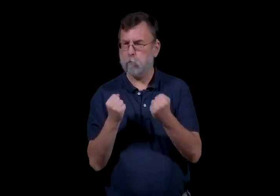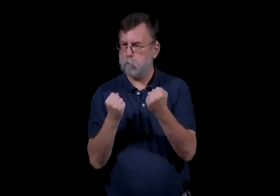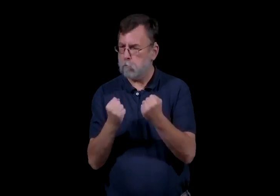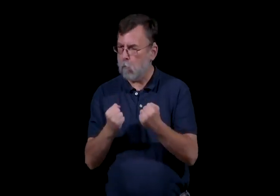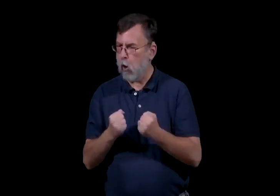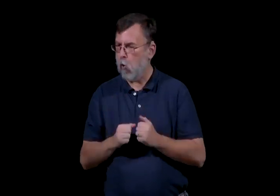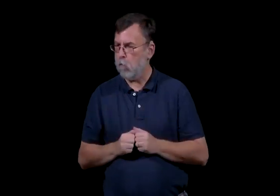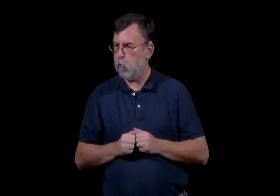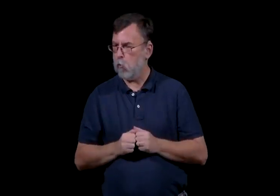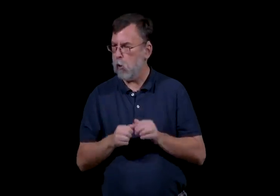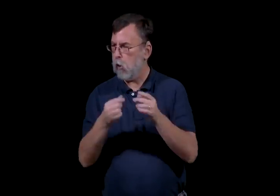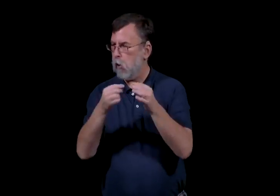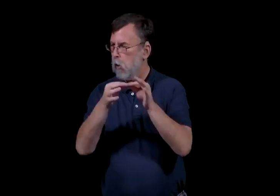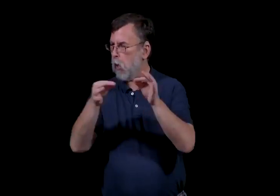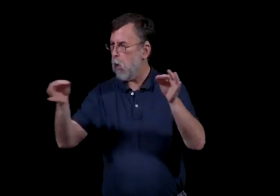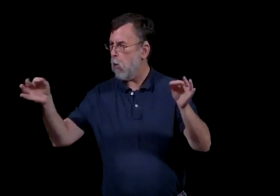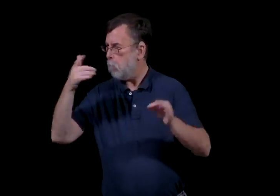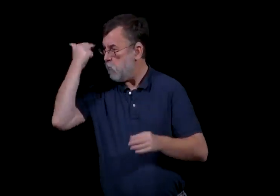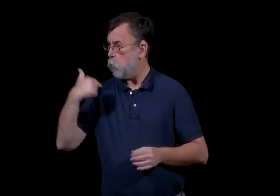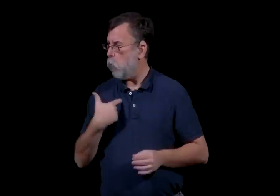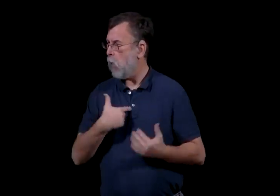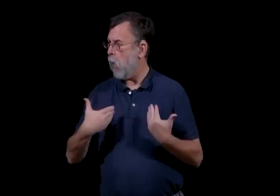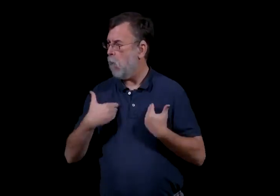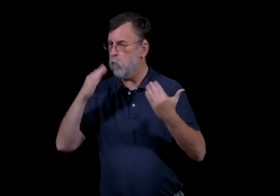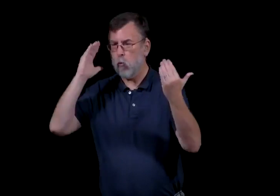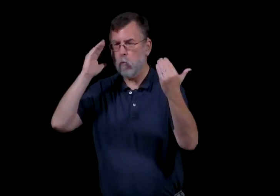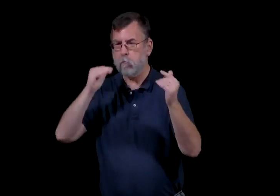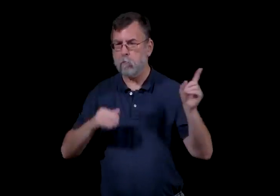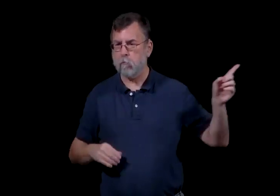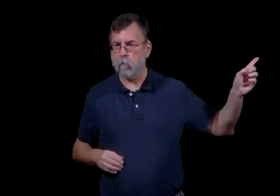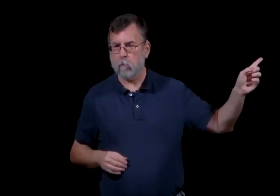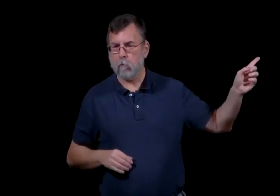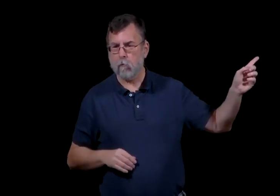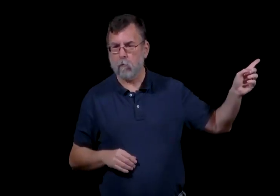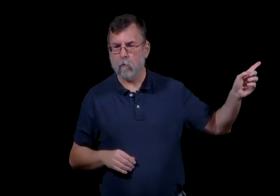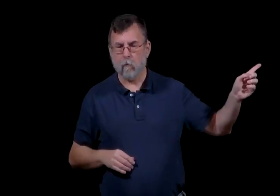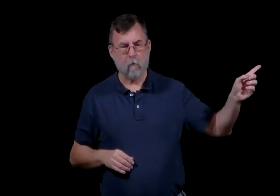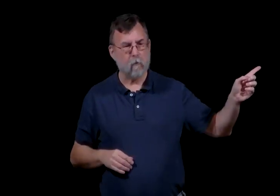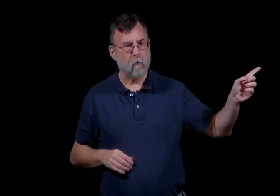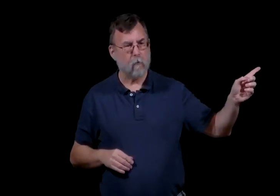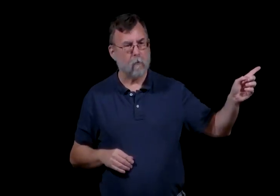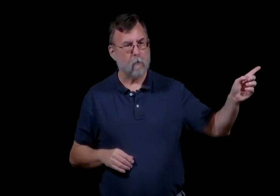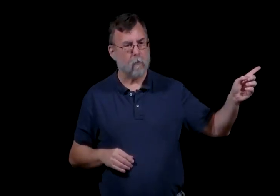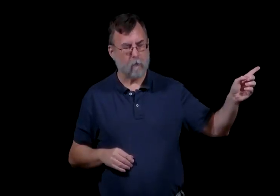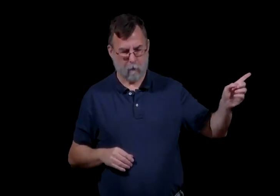each other. And that's powerful. That gives us hope.